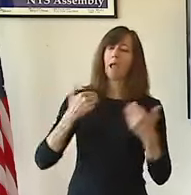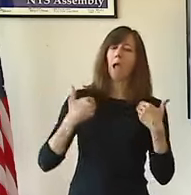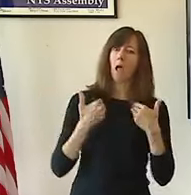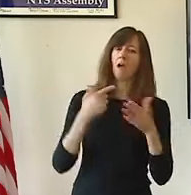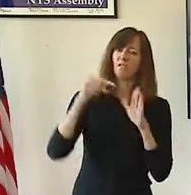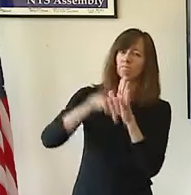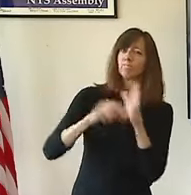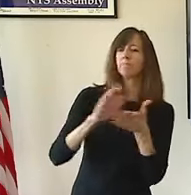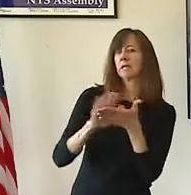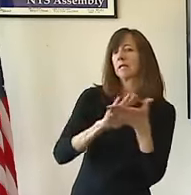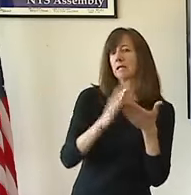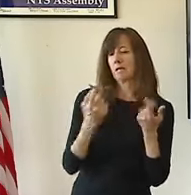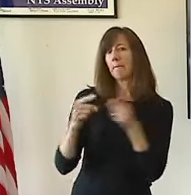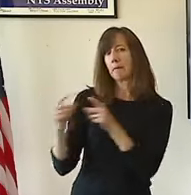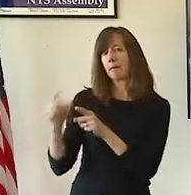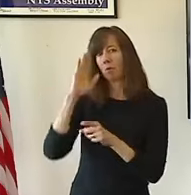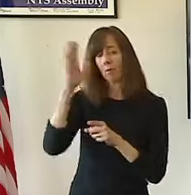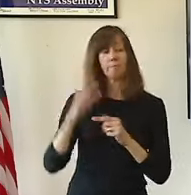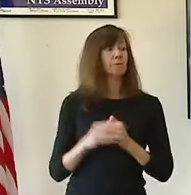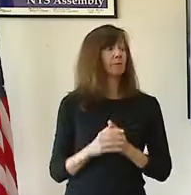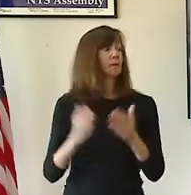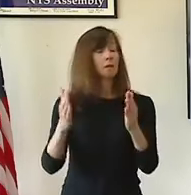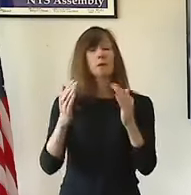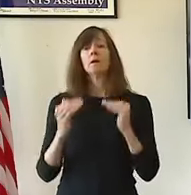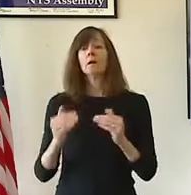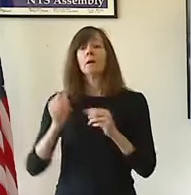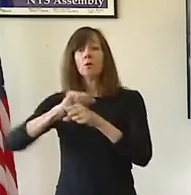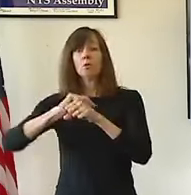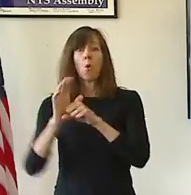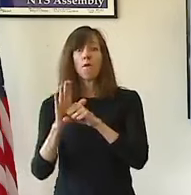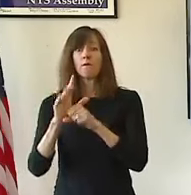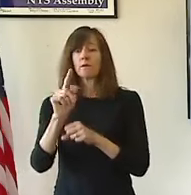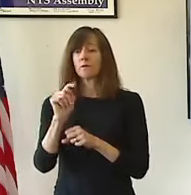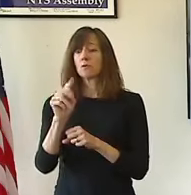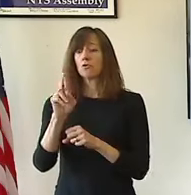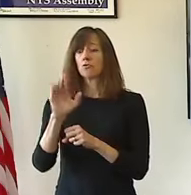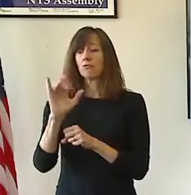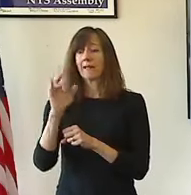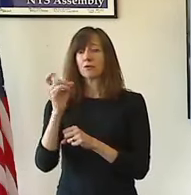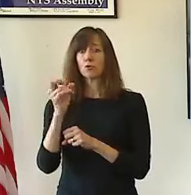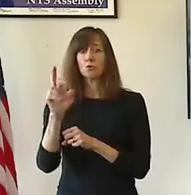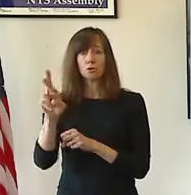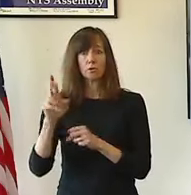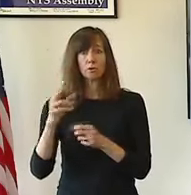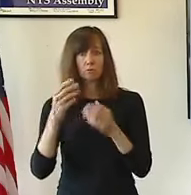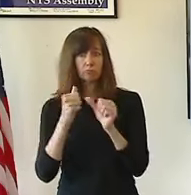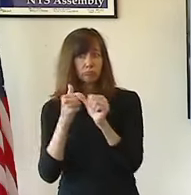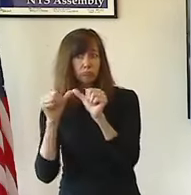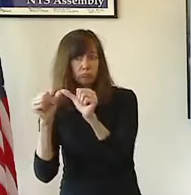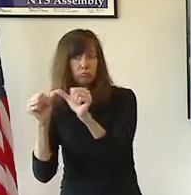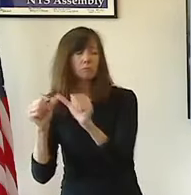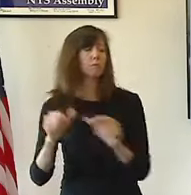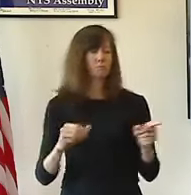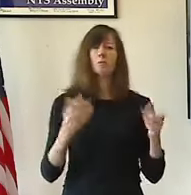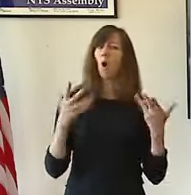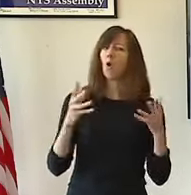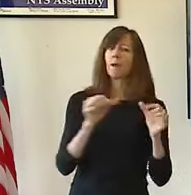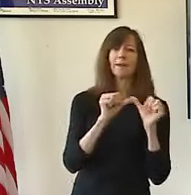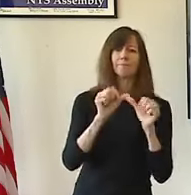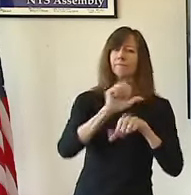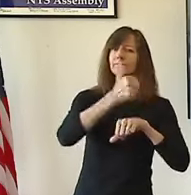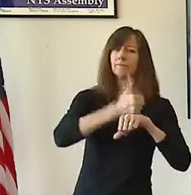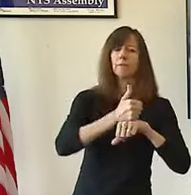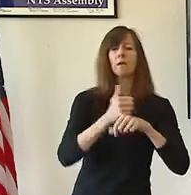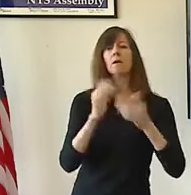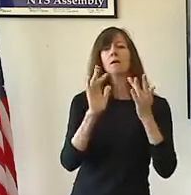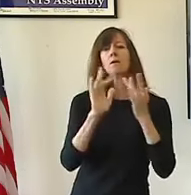Valerie plan for COVID tracers. We're already using contact tracers. We've used them for years on other infectious diseases. They're being